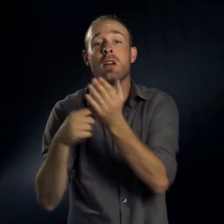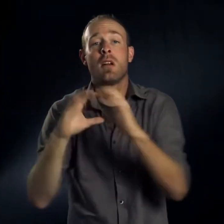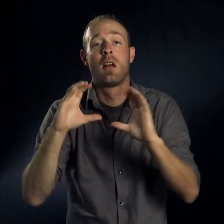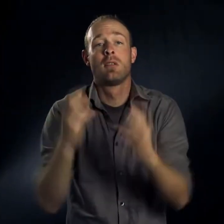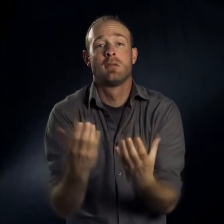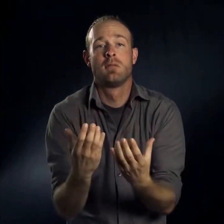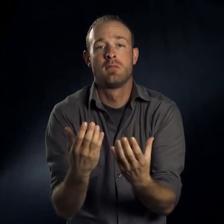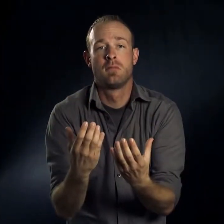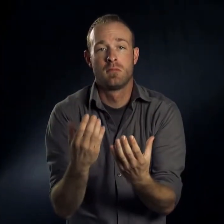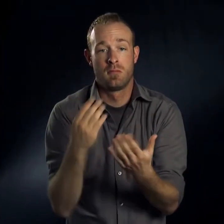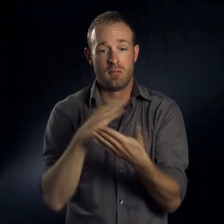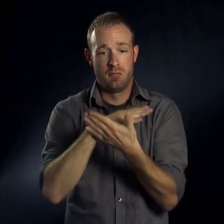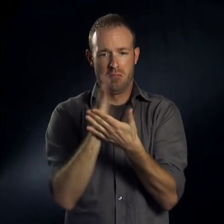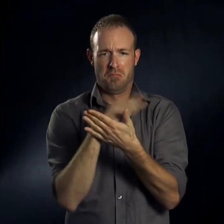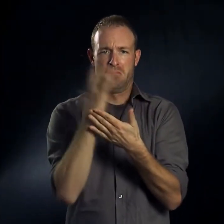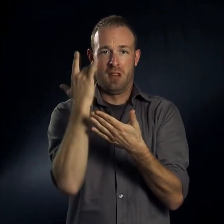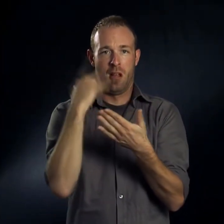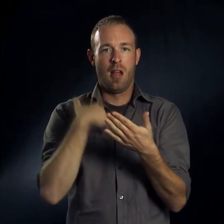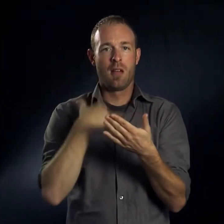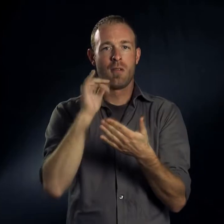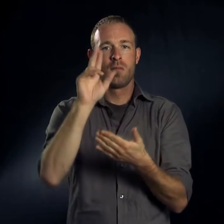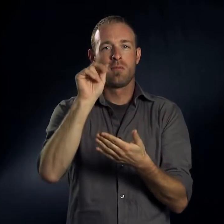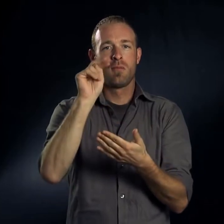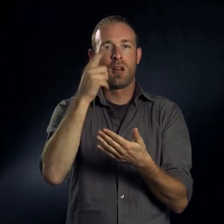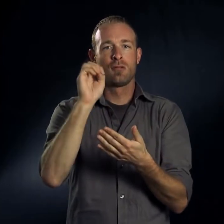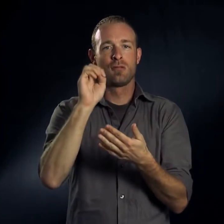the environment and the setting.